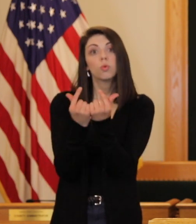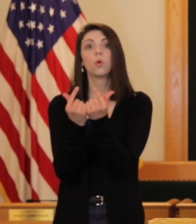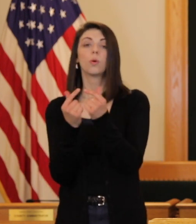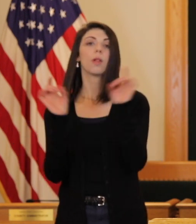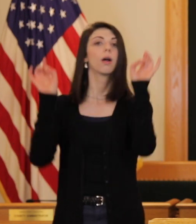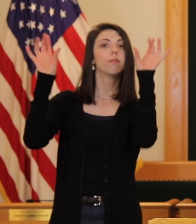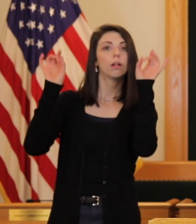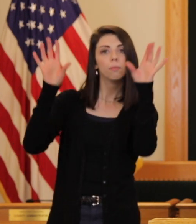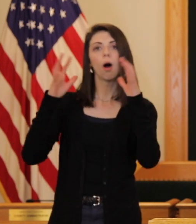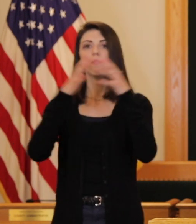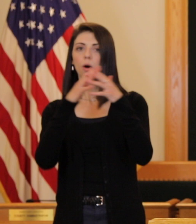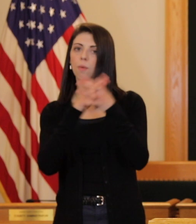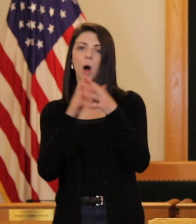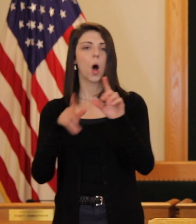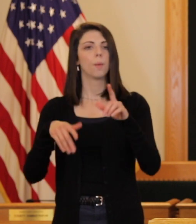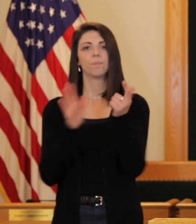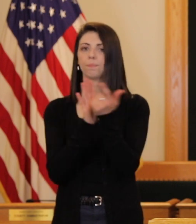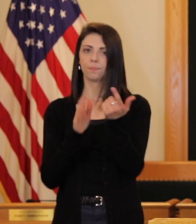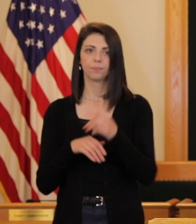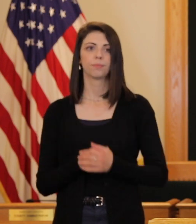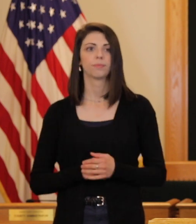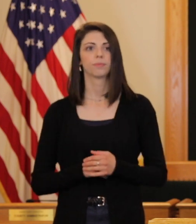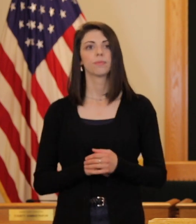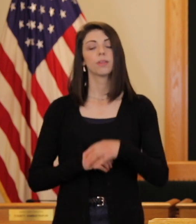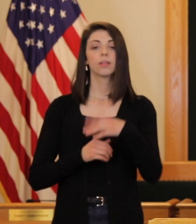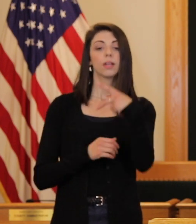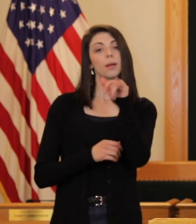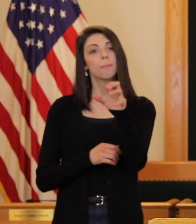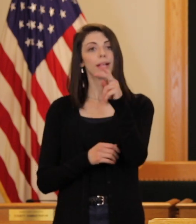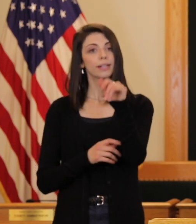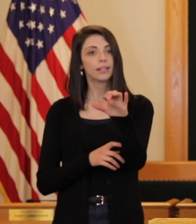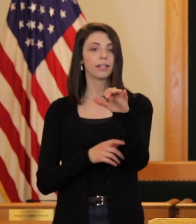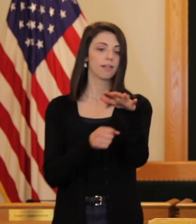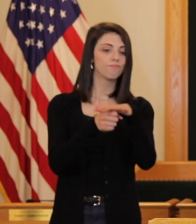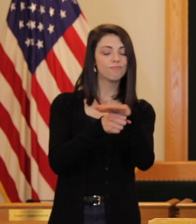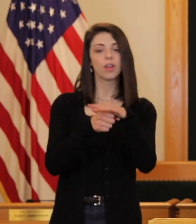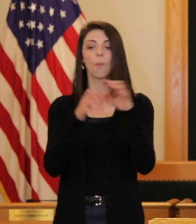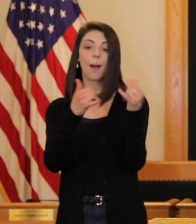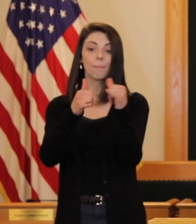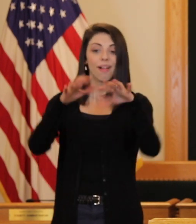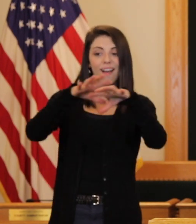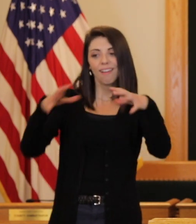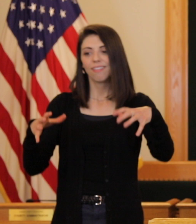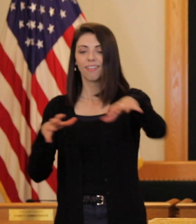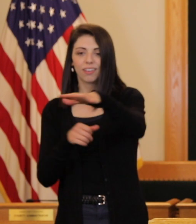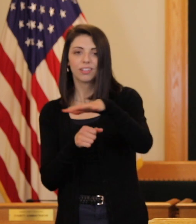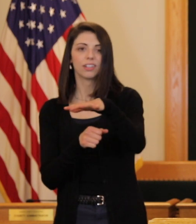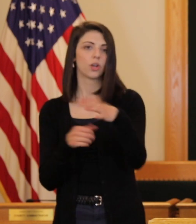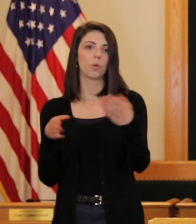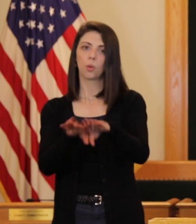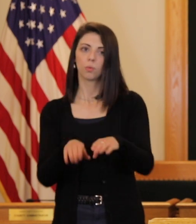volleyball or football are prohibited. Picnic areas, playgrounds, and concession stands will remain closed.